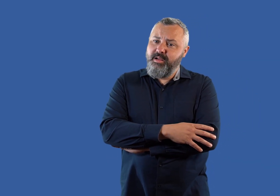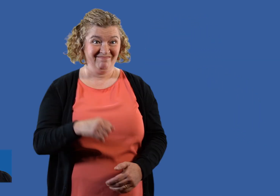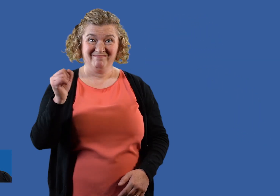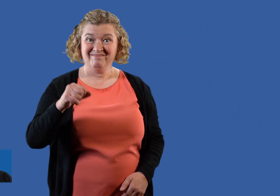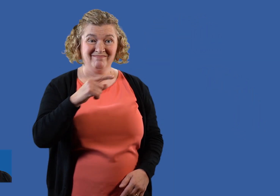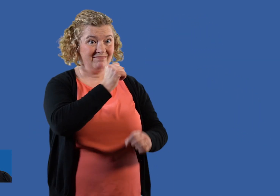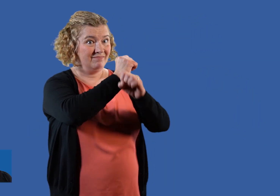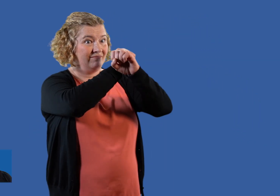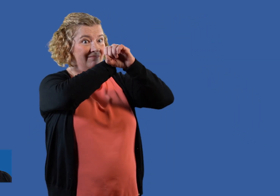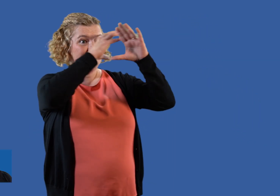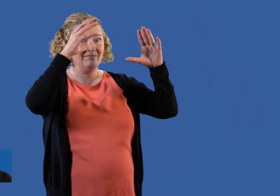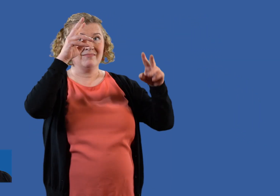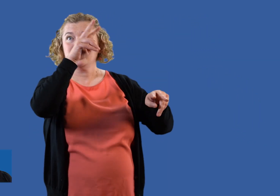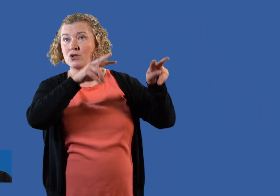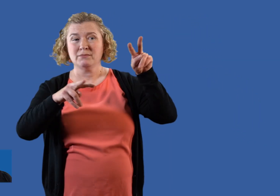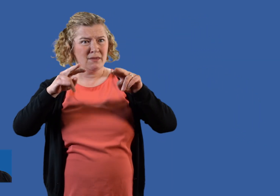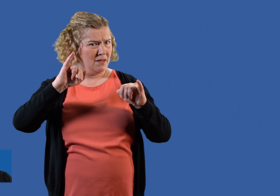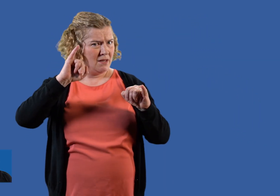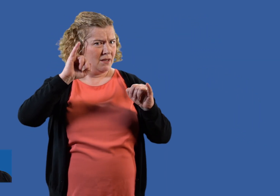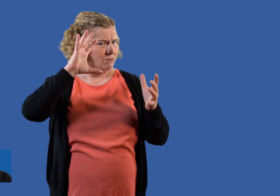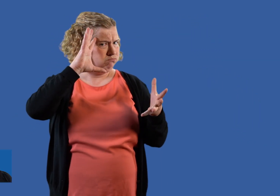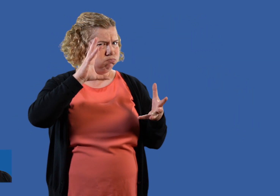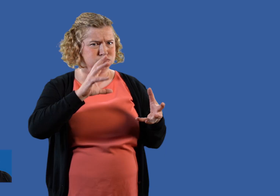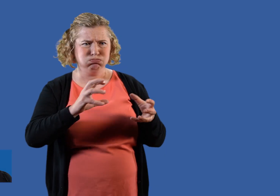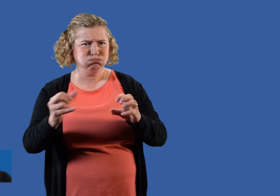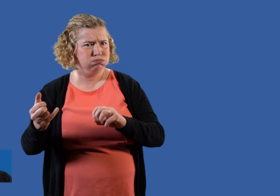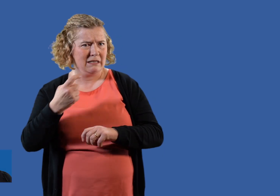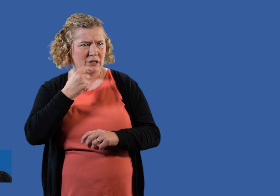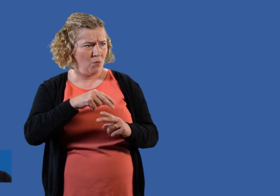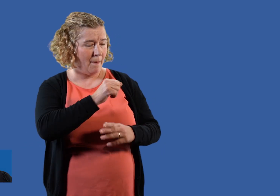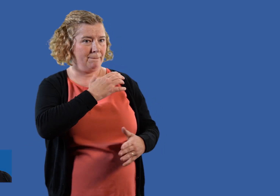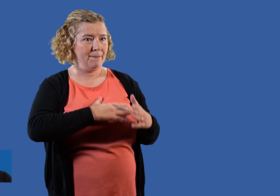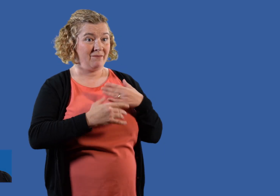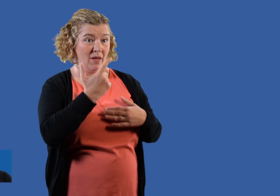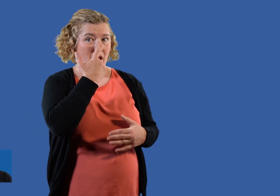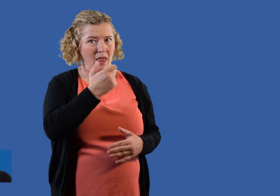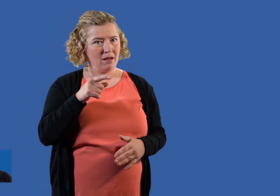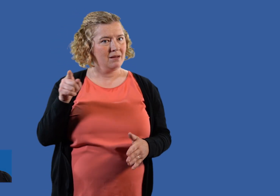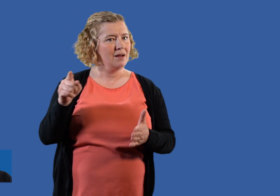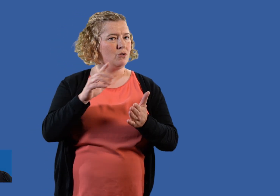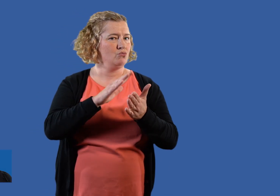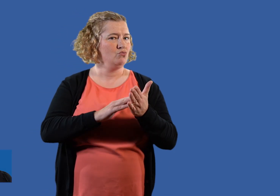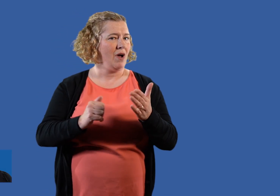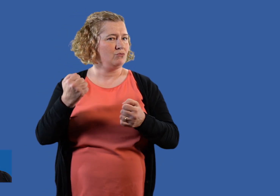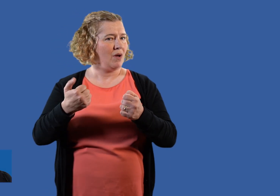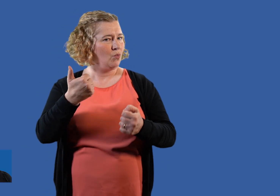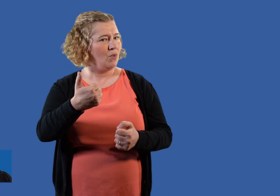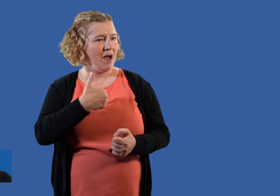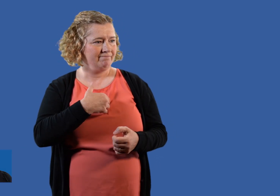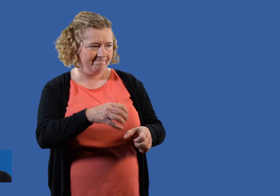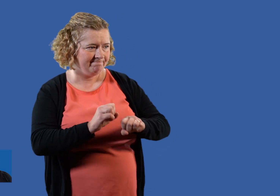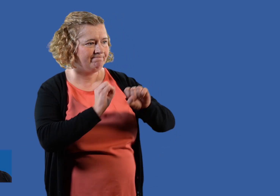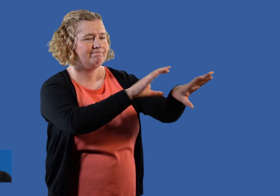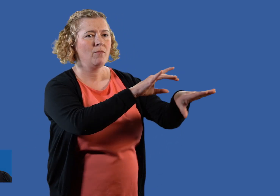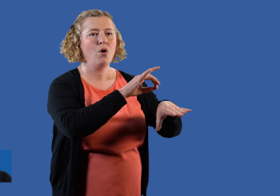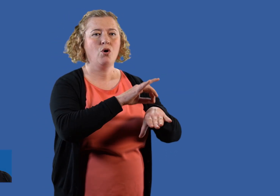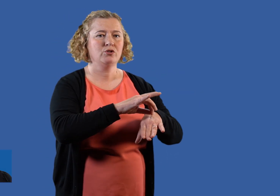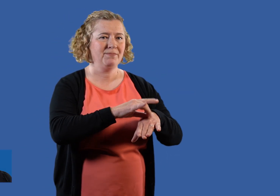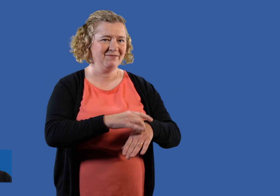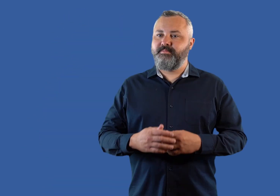Yeah, her insight and judgment really deteriorated along with her behaviour, and she was really lucky she was brought into the emergency department by the truck driver.